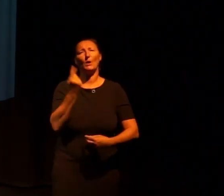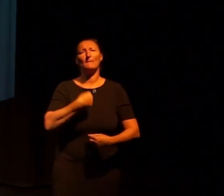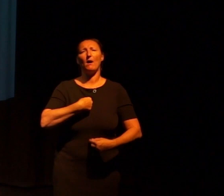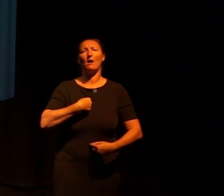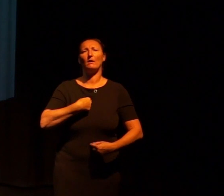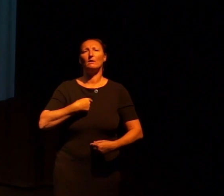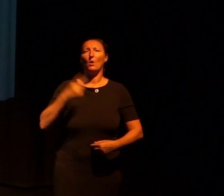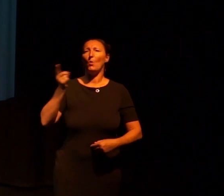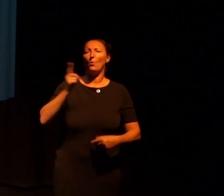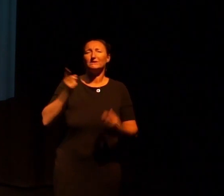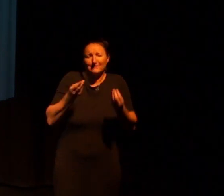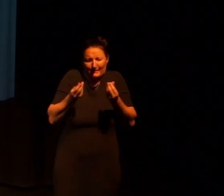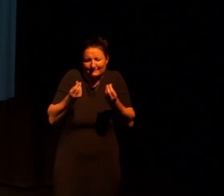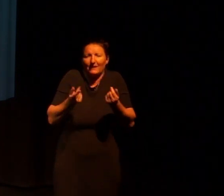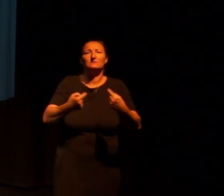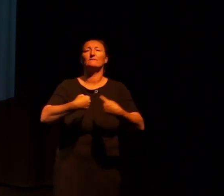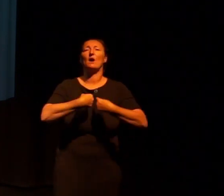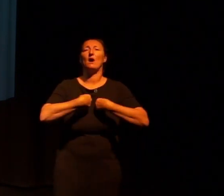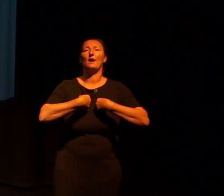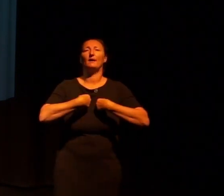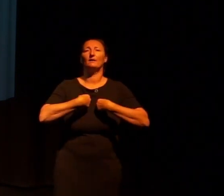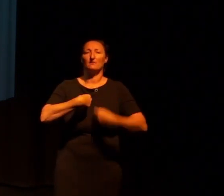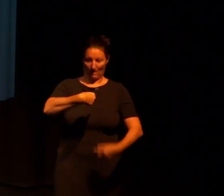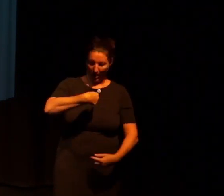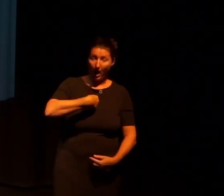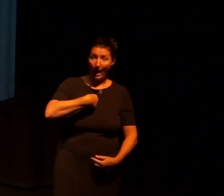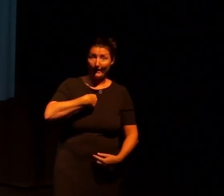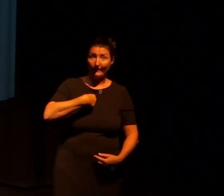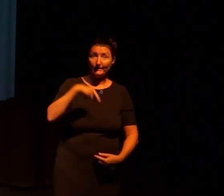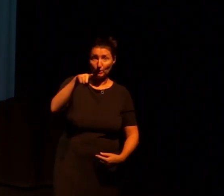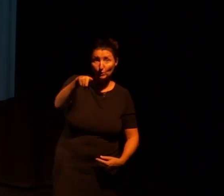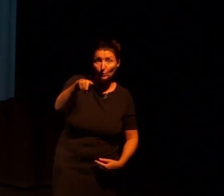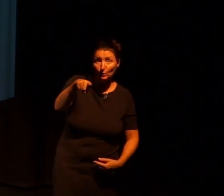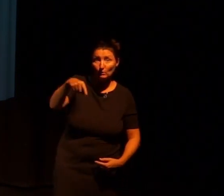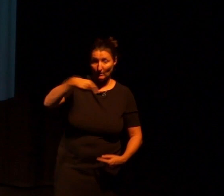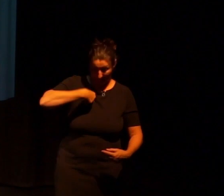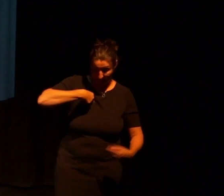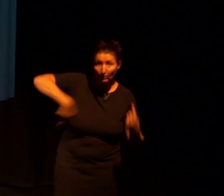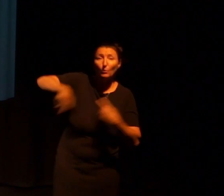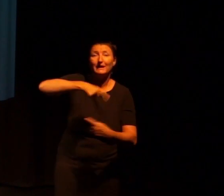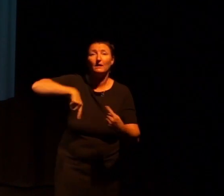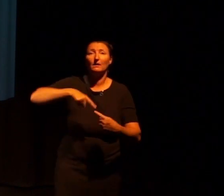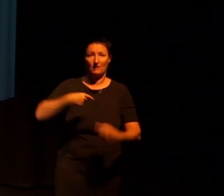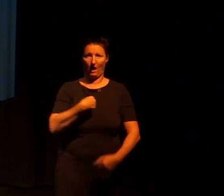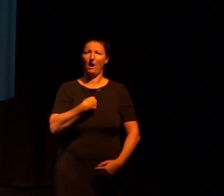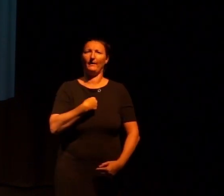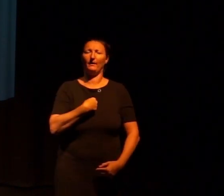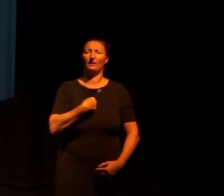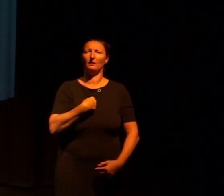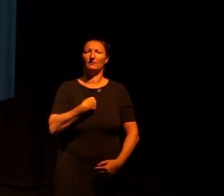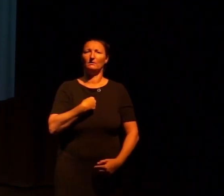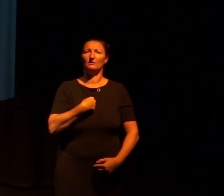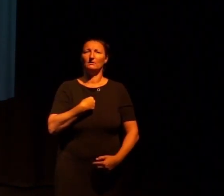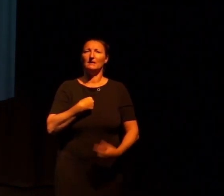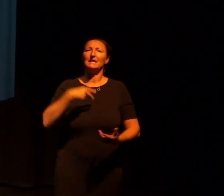What is the sense of I? I is just you, me, we, and I.